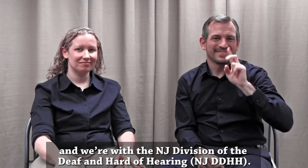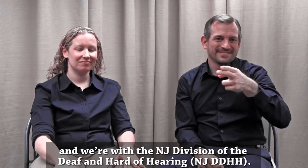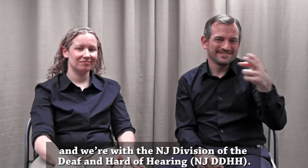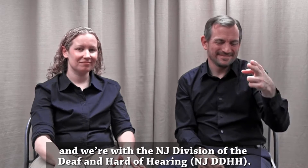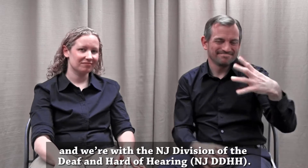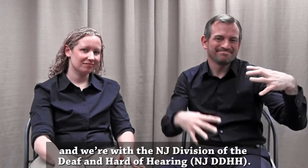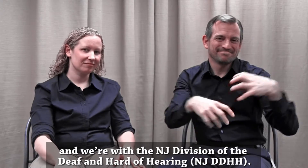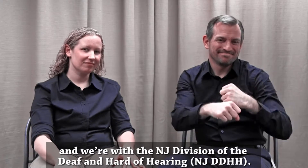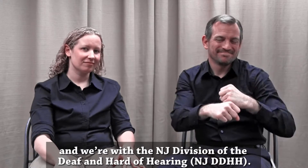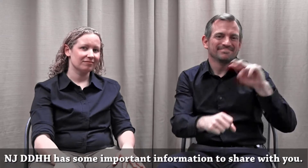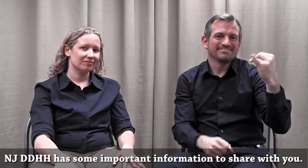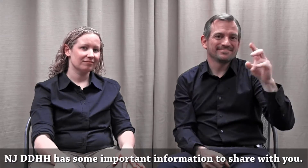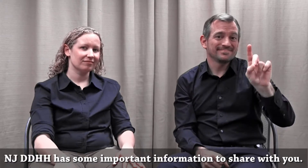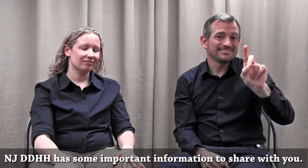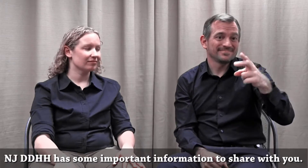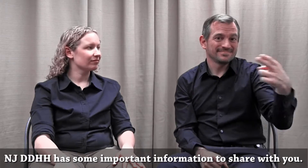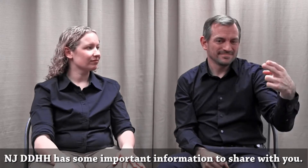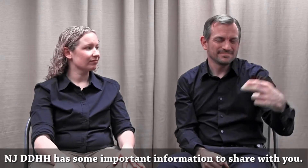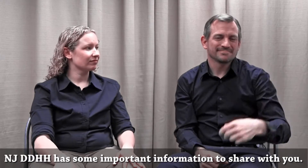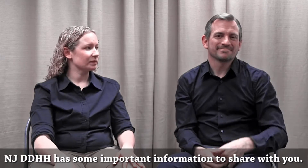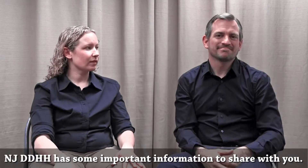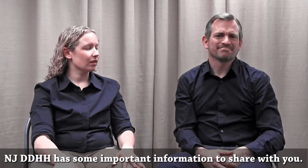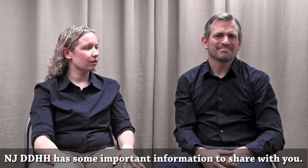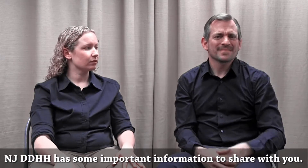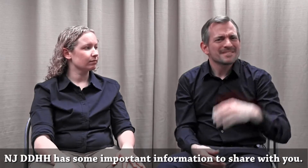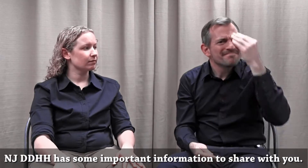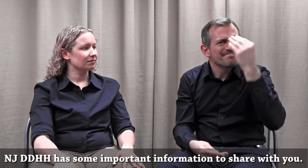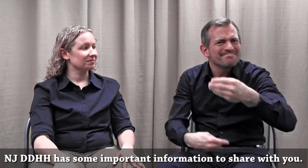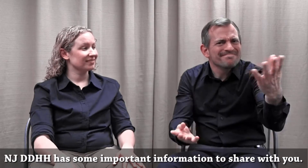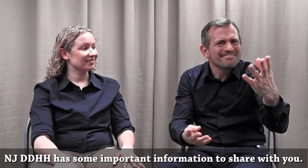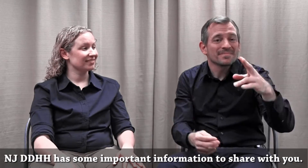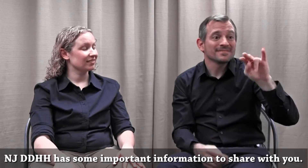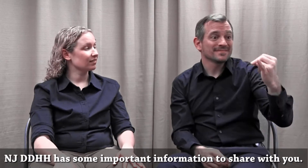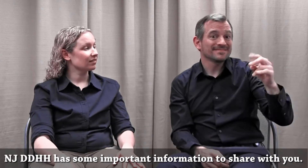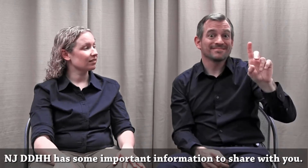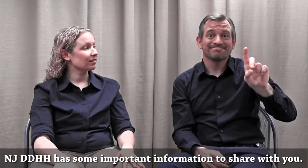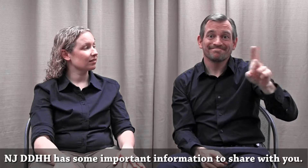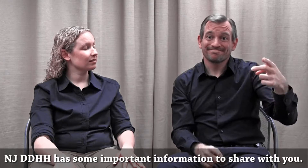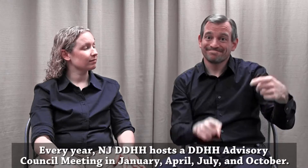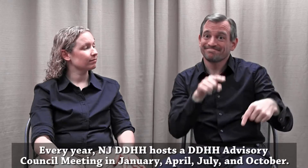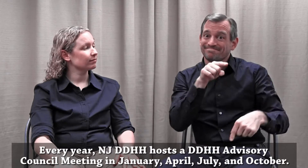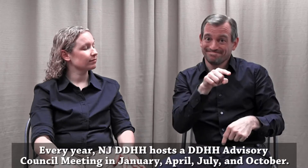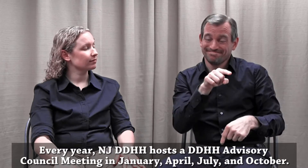NJDDHH. NJDDHH has some important information to share with you. Every year,